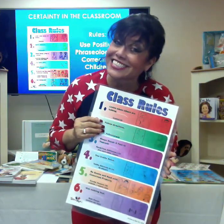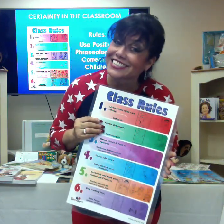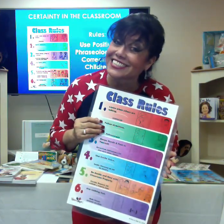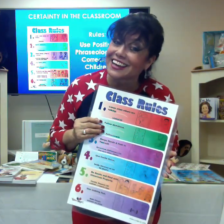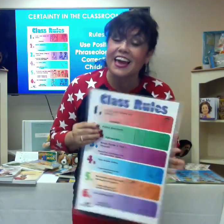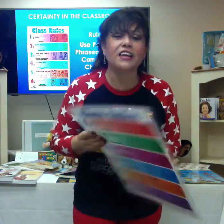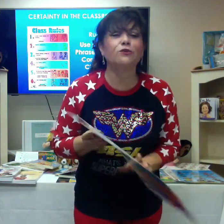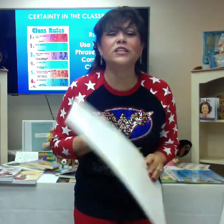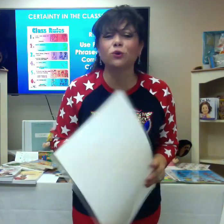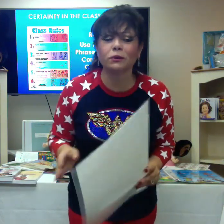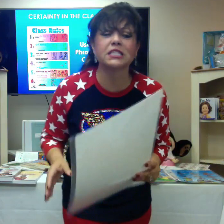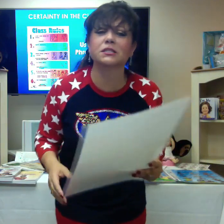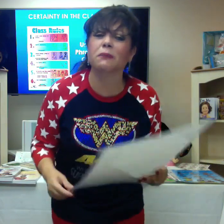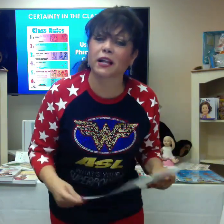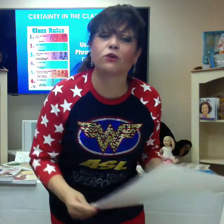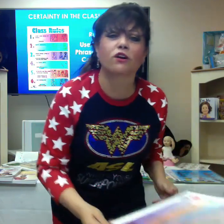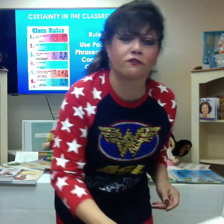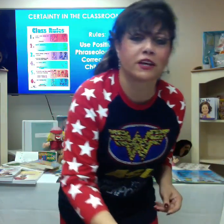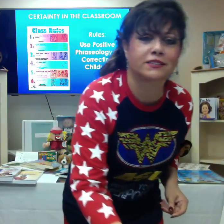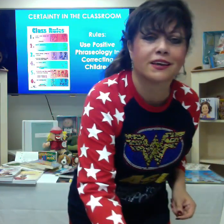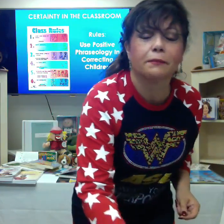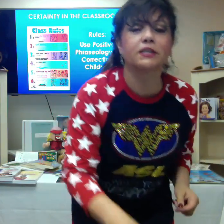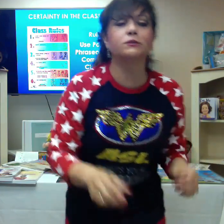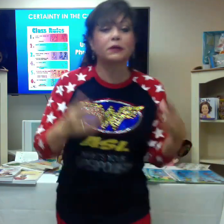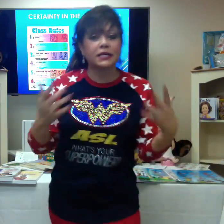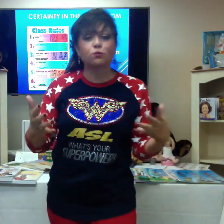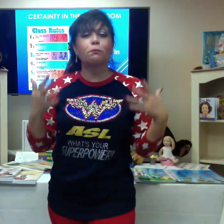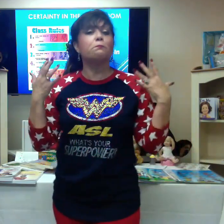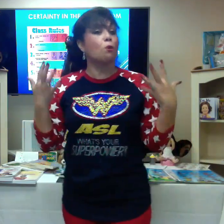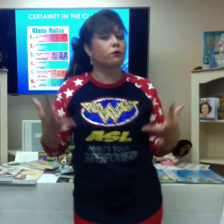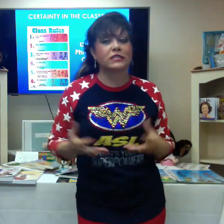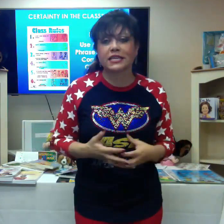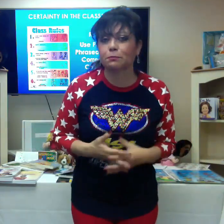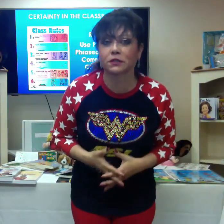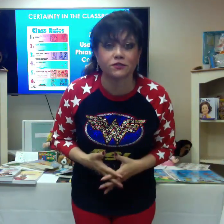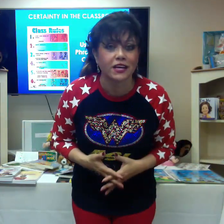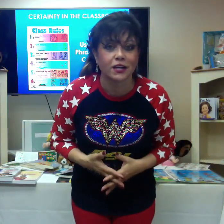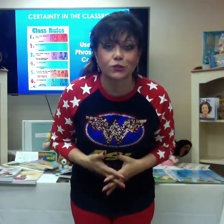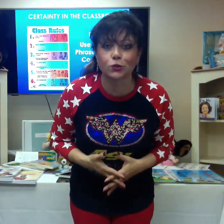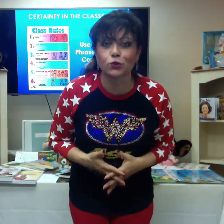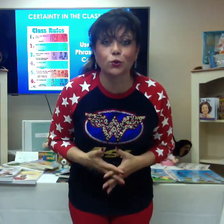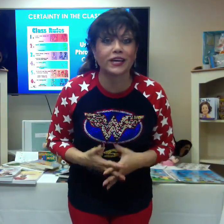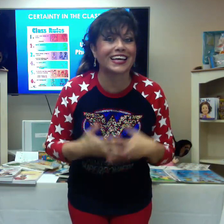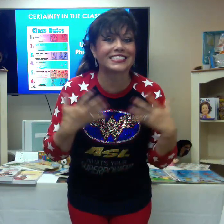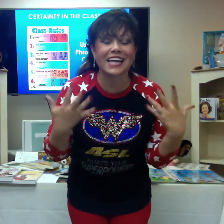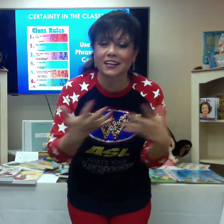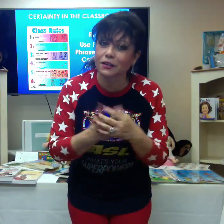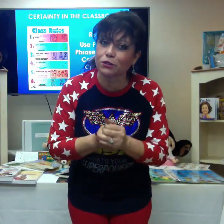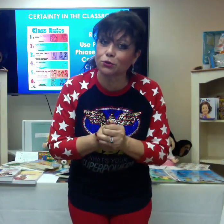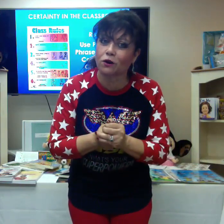ears. And we do it with a smile on our face because kids will be more receptive to doing exactly what you